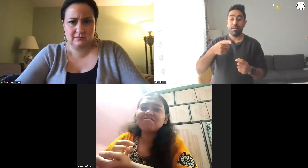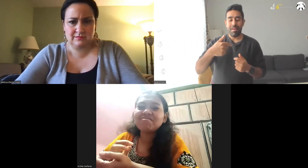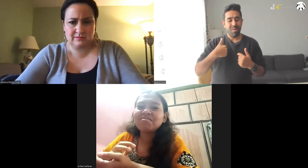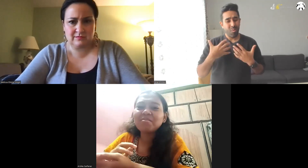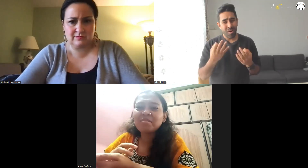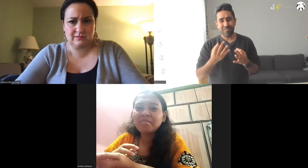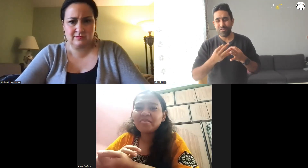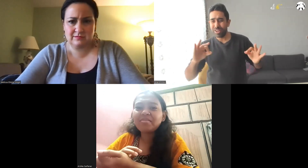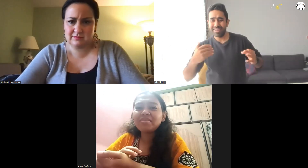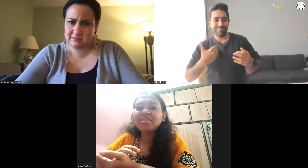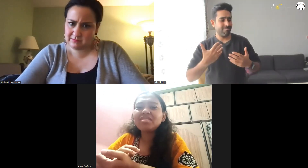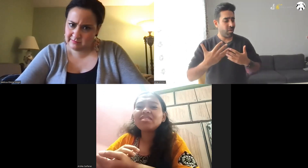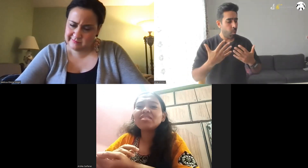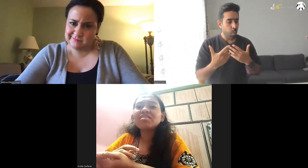really don't get this.